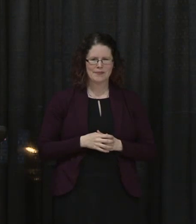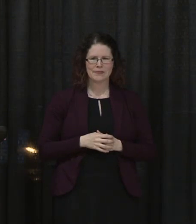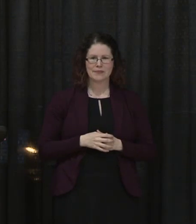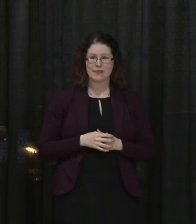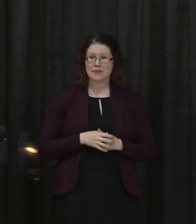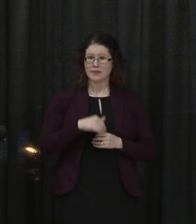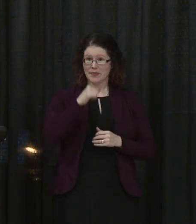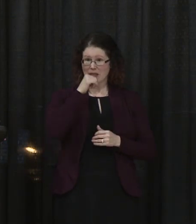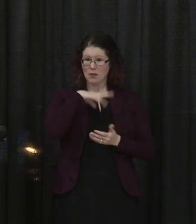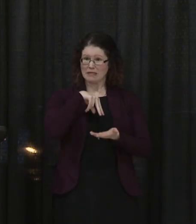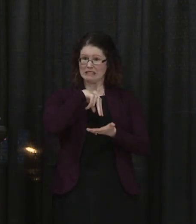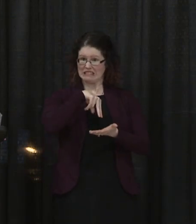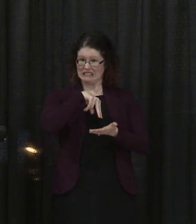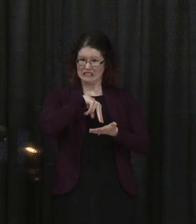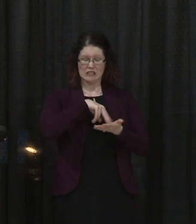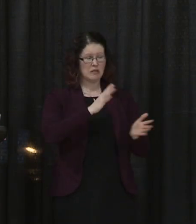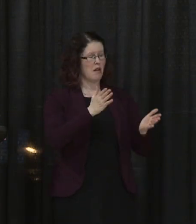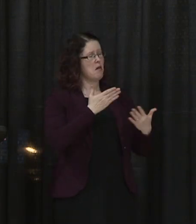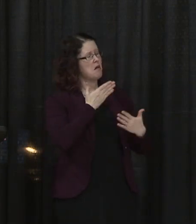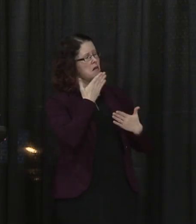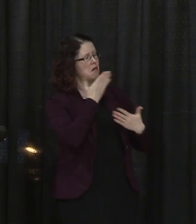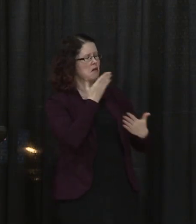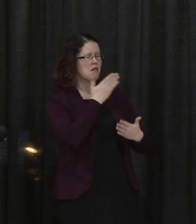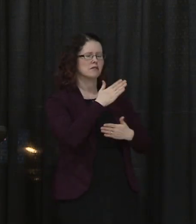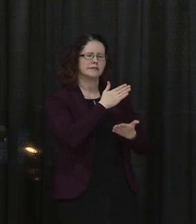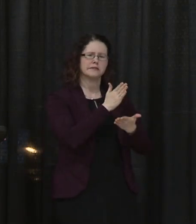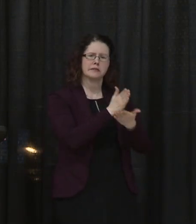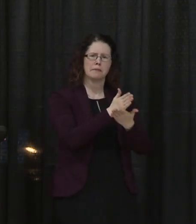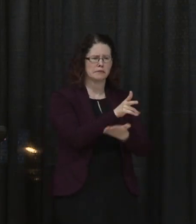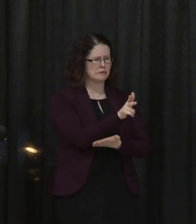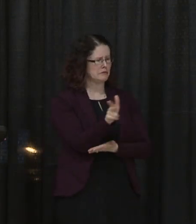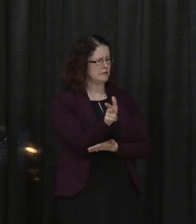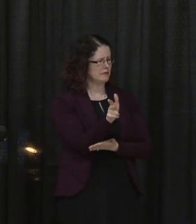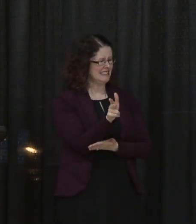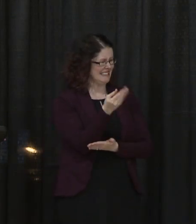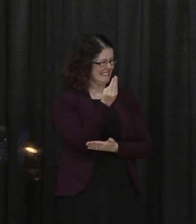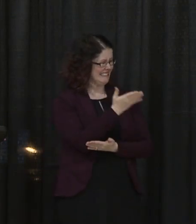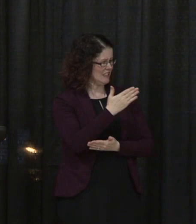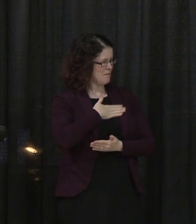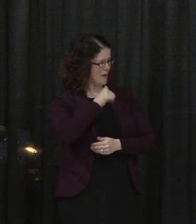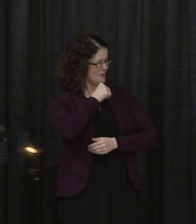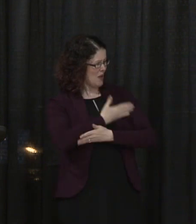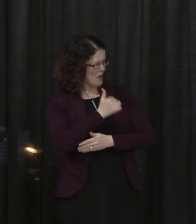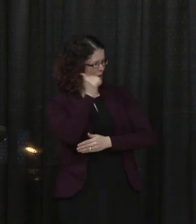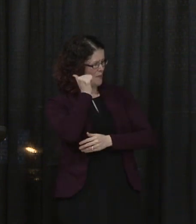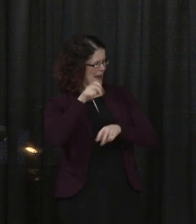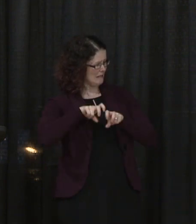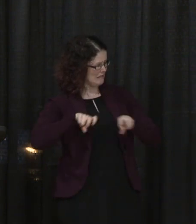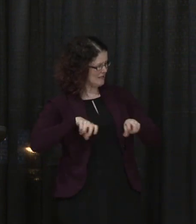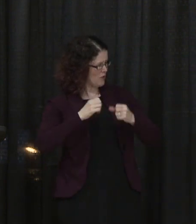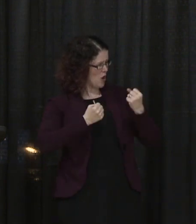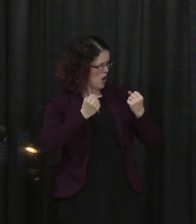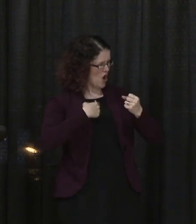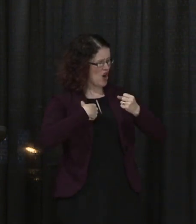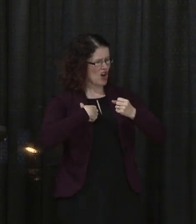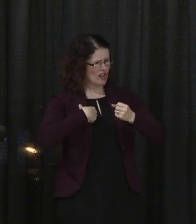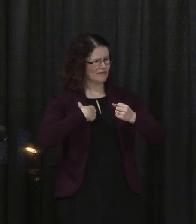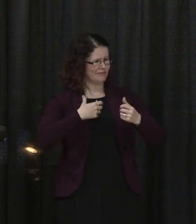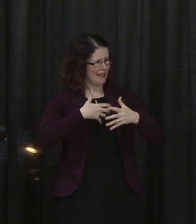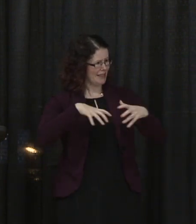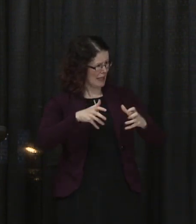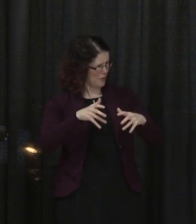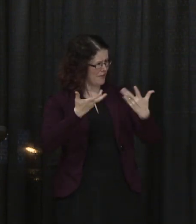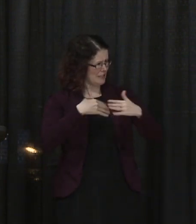"Thank goodness you stopped." She said, "Our car broke down, my daughter's in the back seat, she's in premature labor, and she's having a